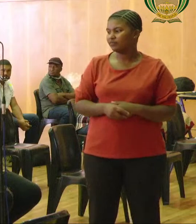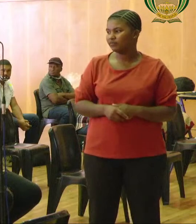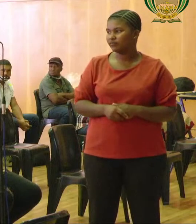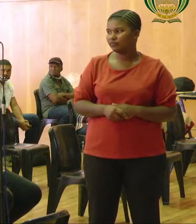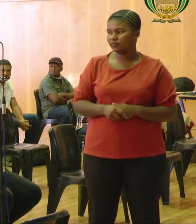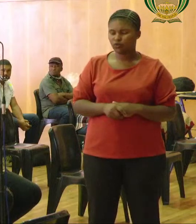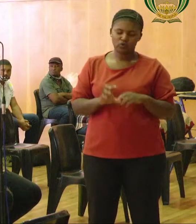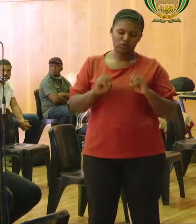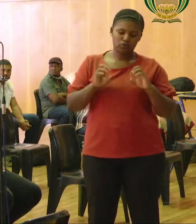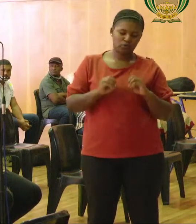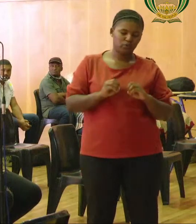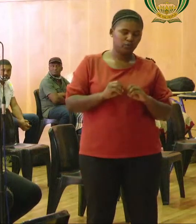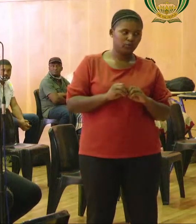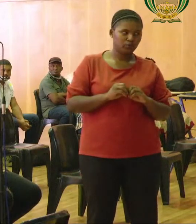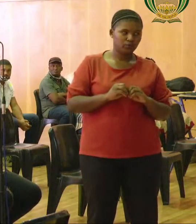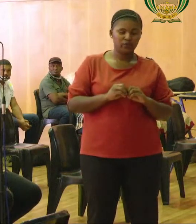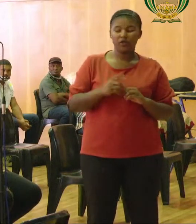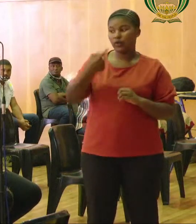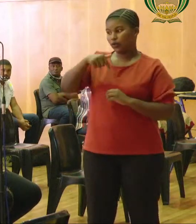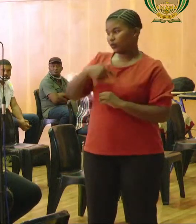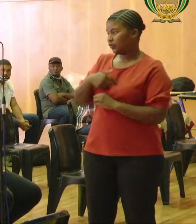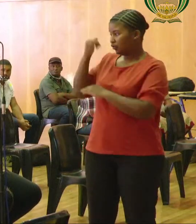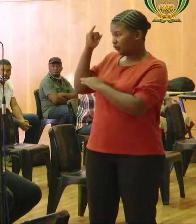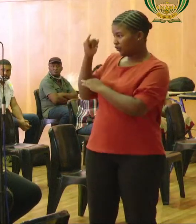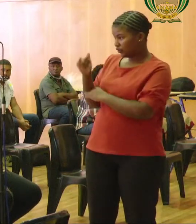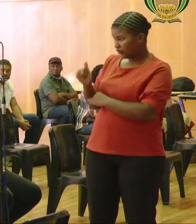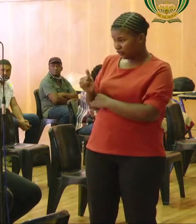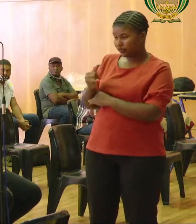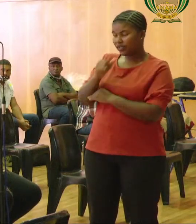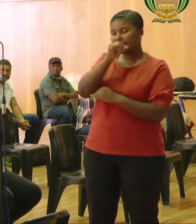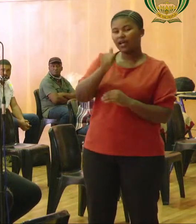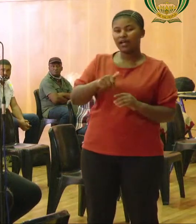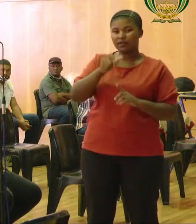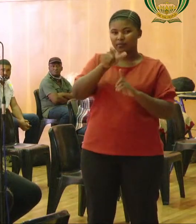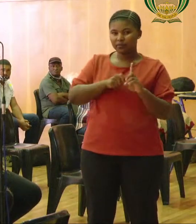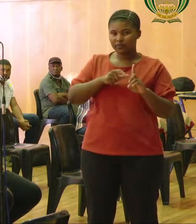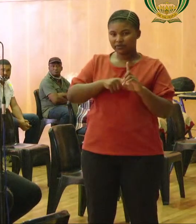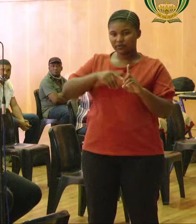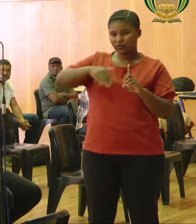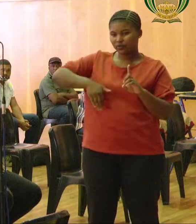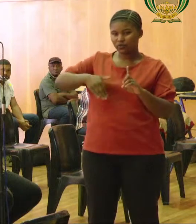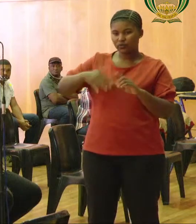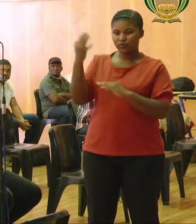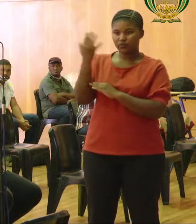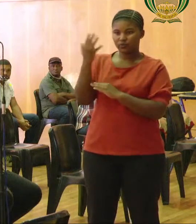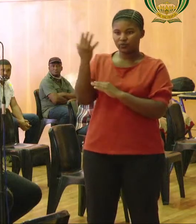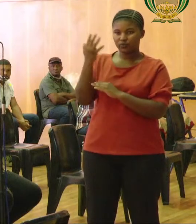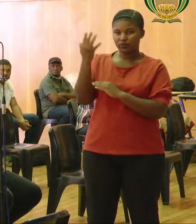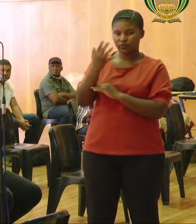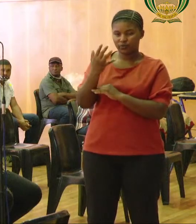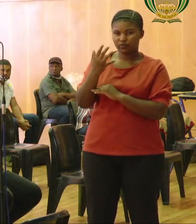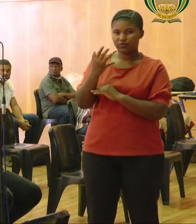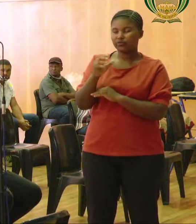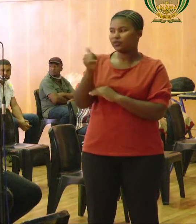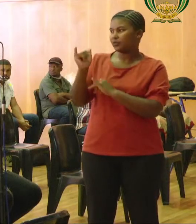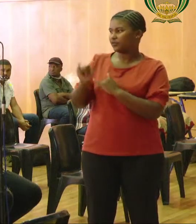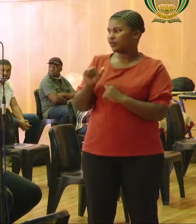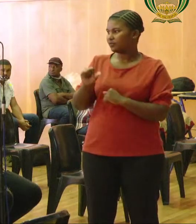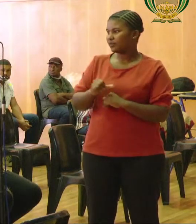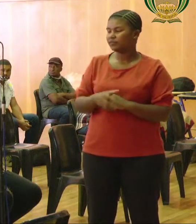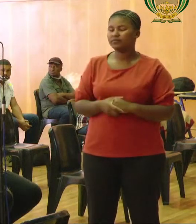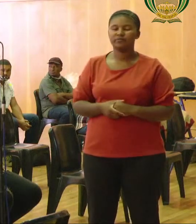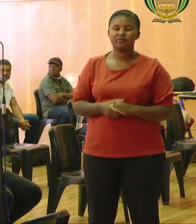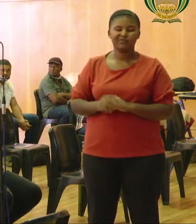So, Once we have checked that there's no any other person that must contribute, then we'll invite the gentleman.